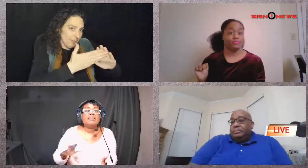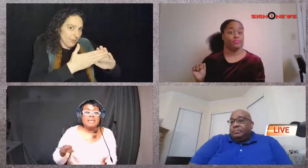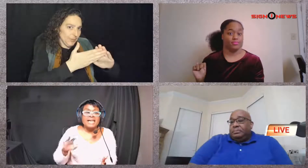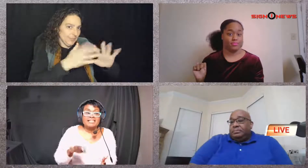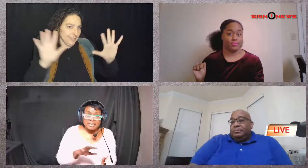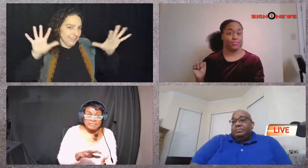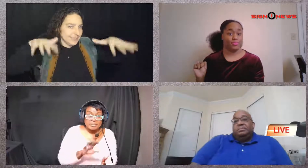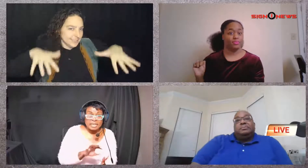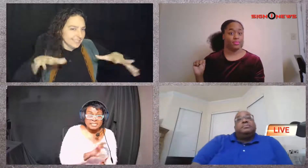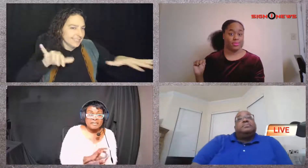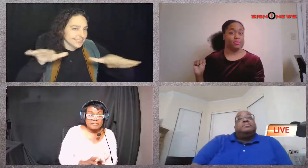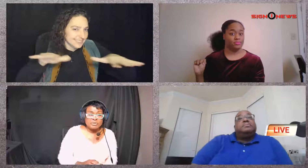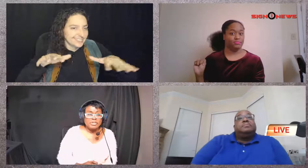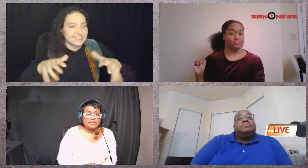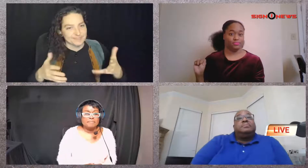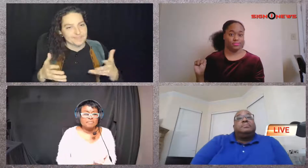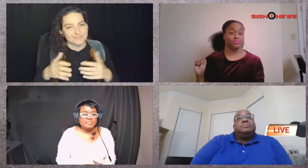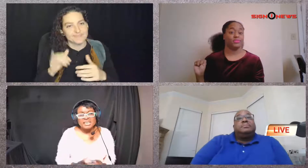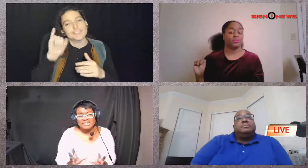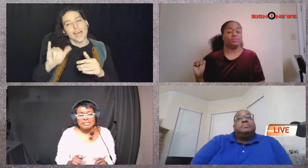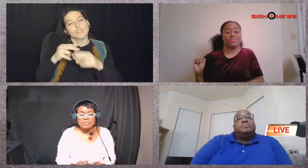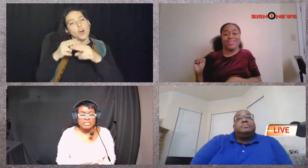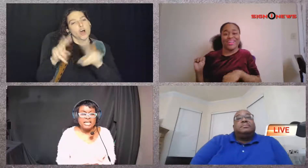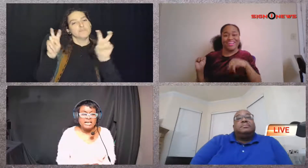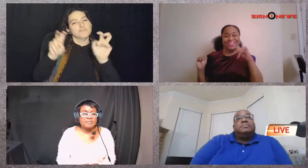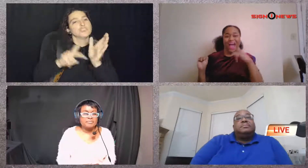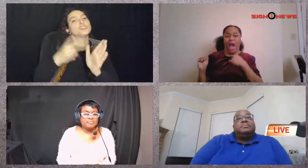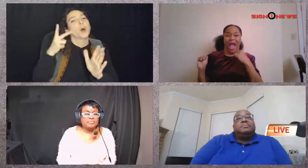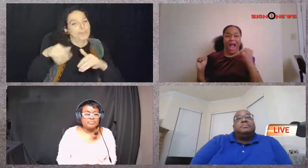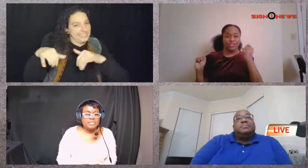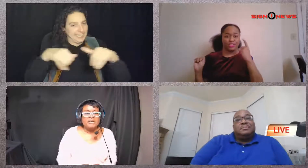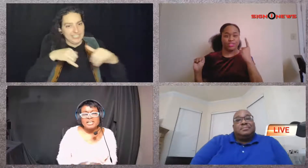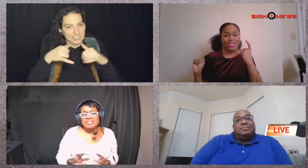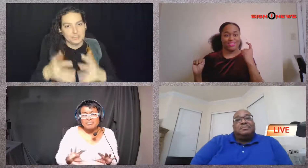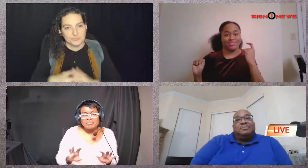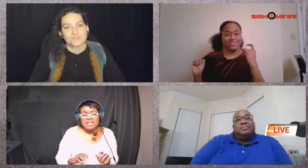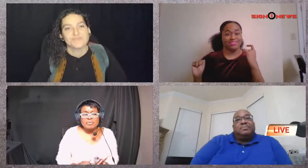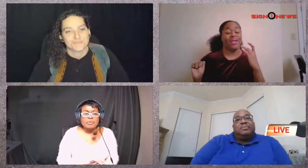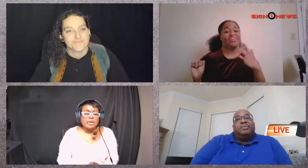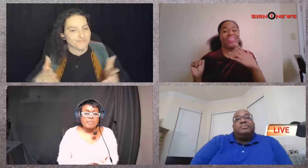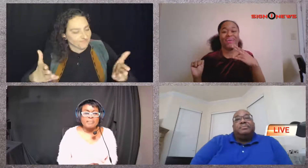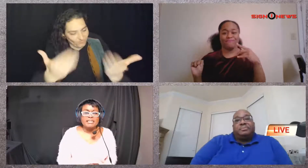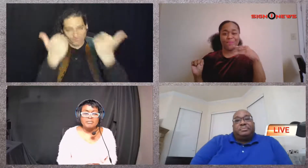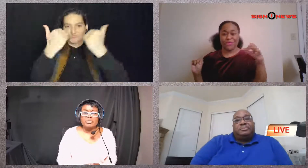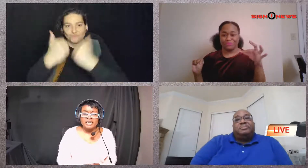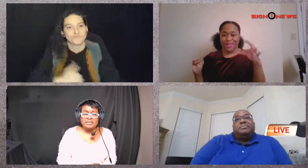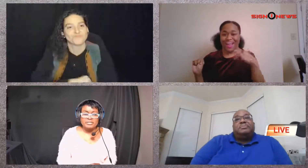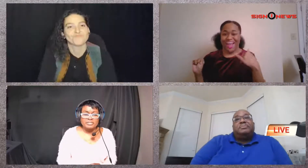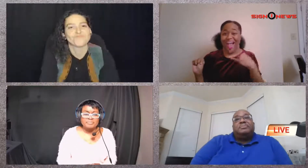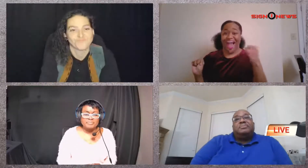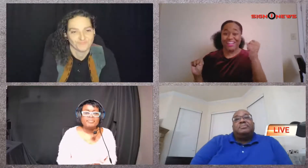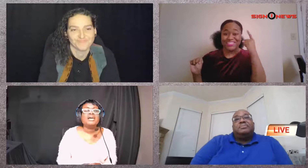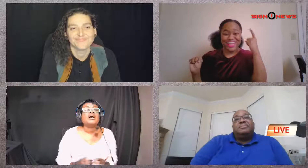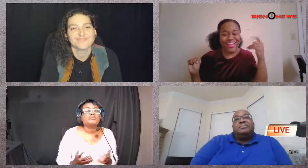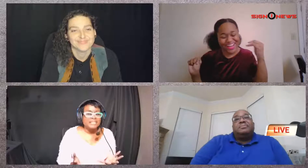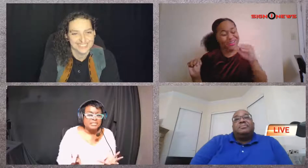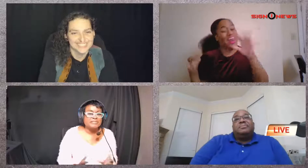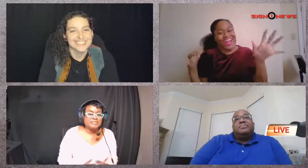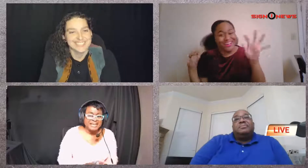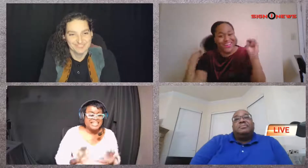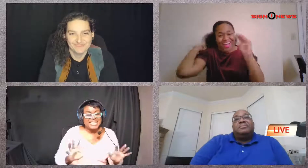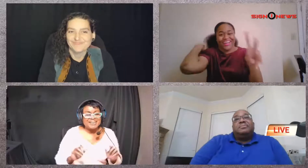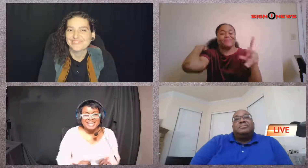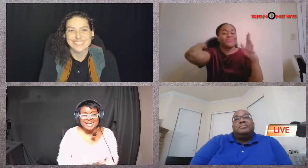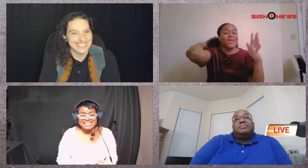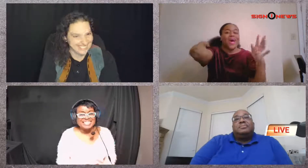oppress the Black deaf community. It's kind of similar to that. That's kind of what I mean by double standards. Oh, thank you